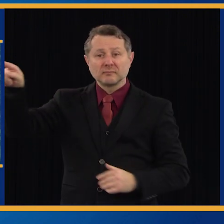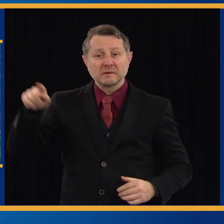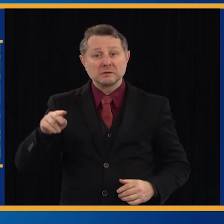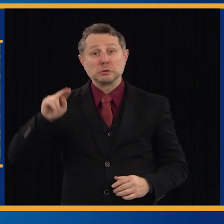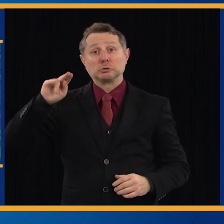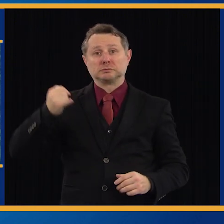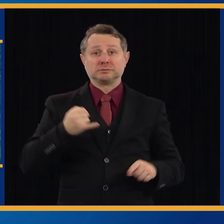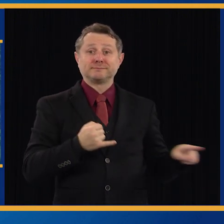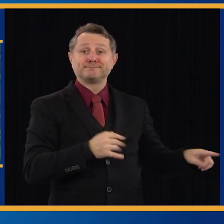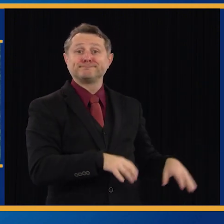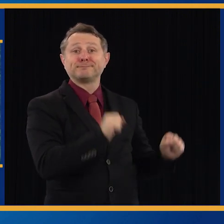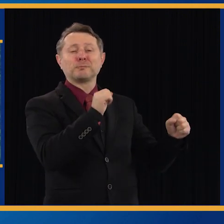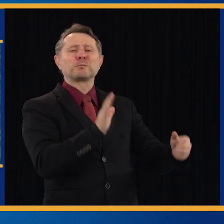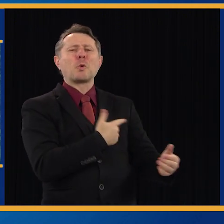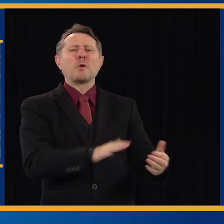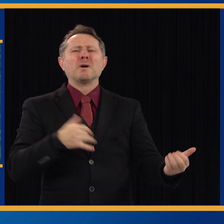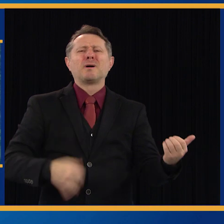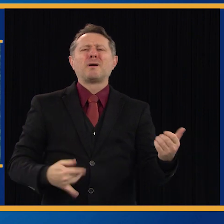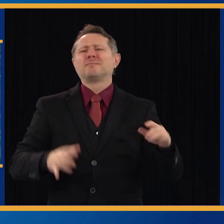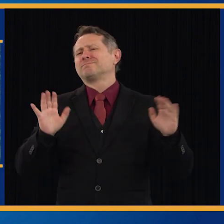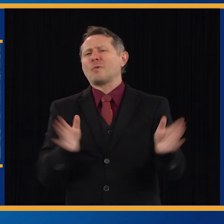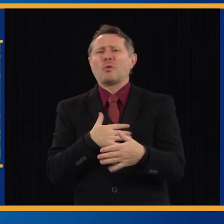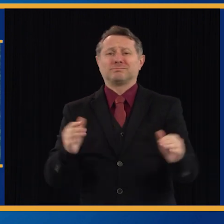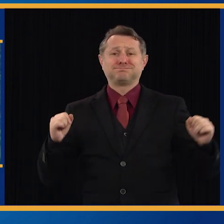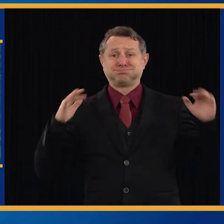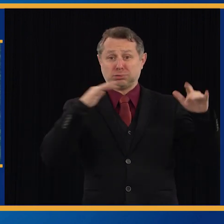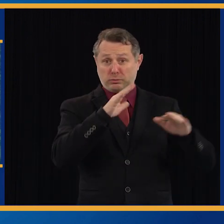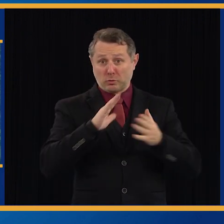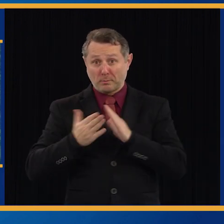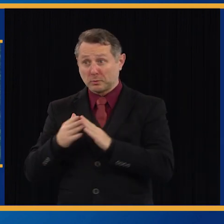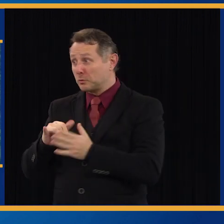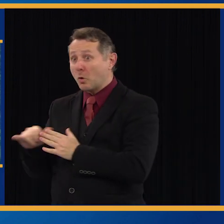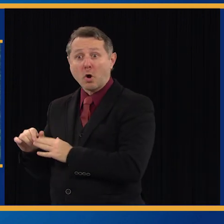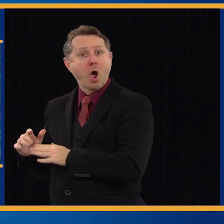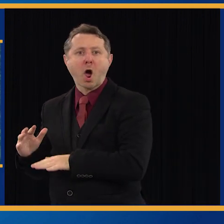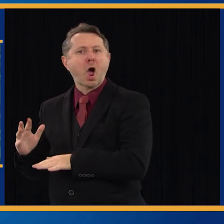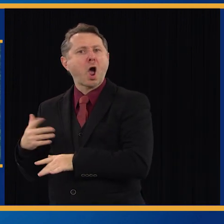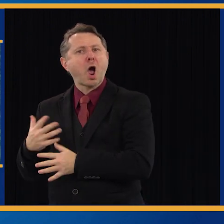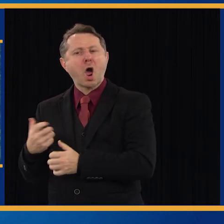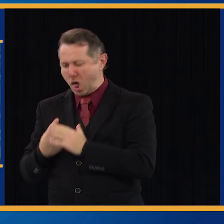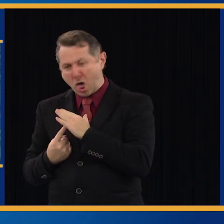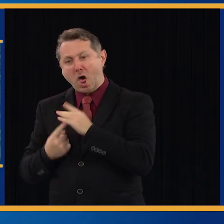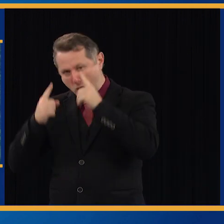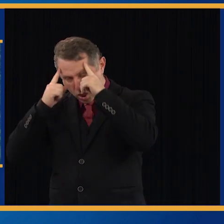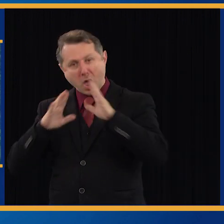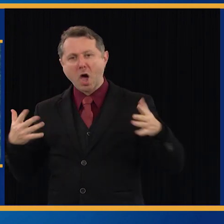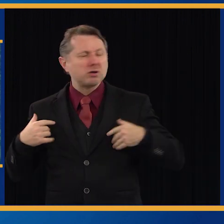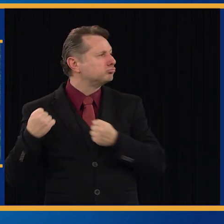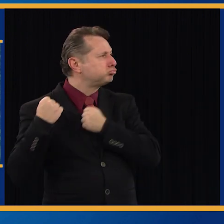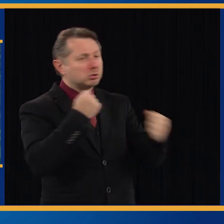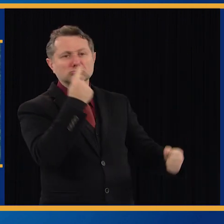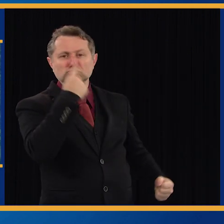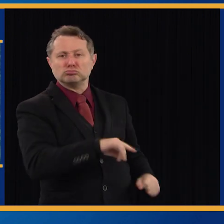up here, you could see them get in a car and drive to New Jersey to a concert. By the way, you drive to New Jersey to